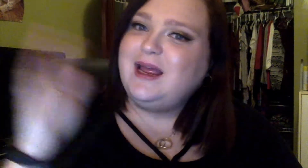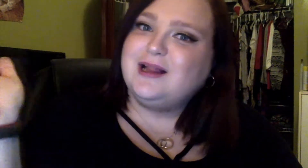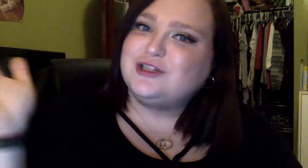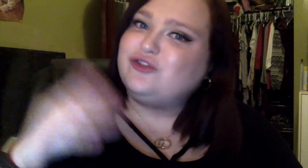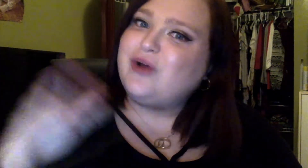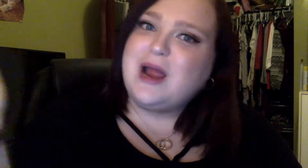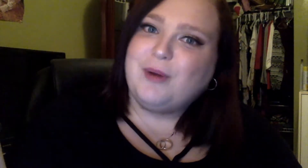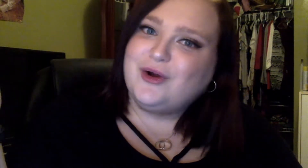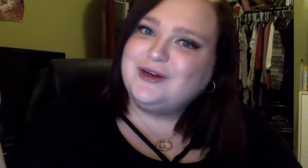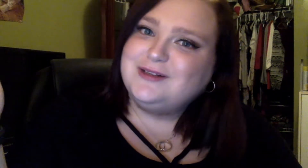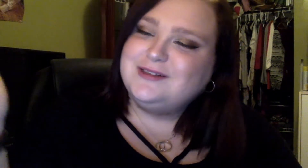English grammar.